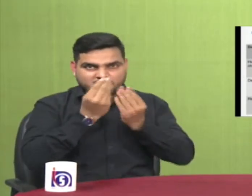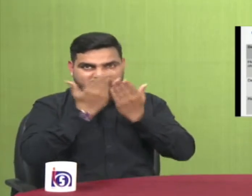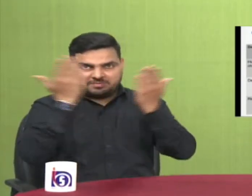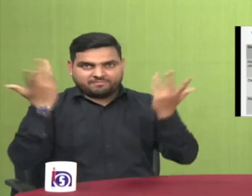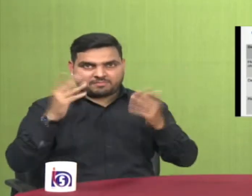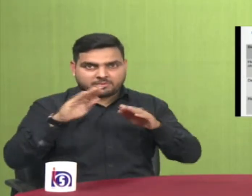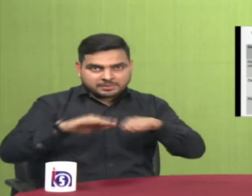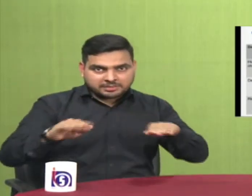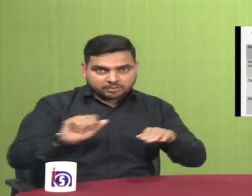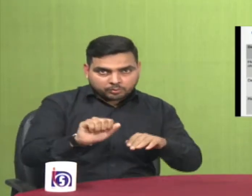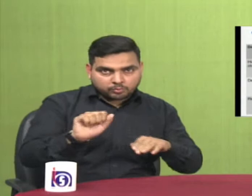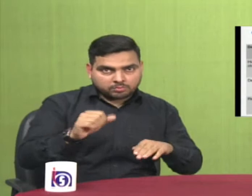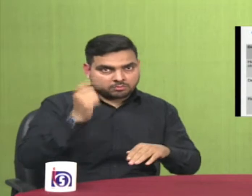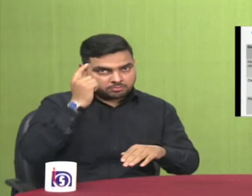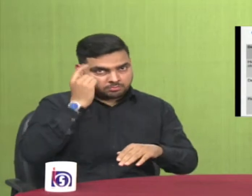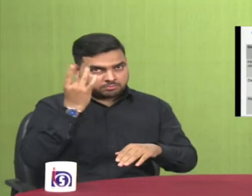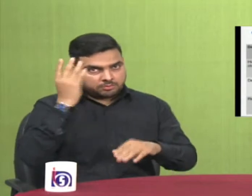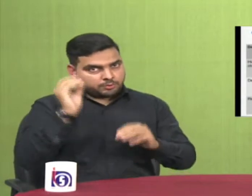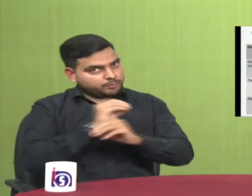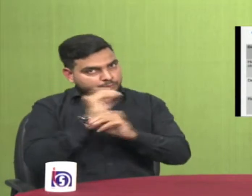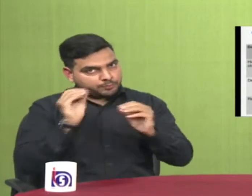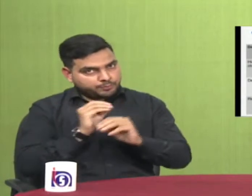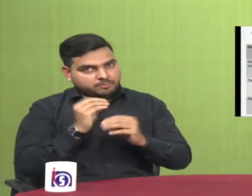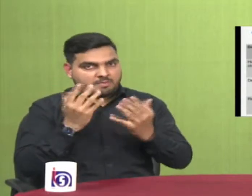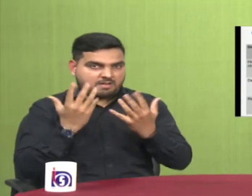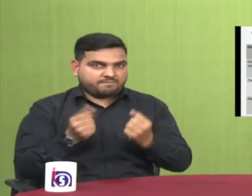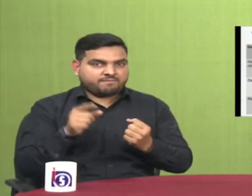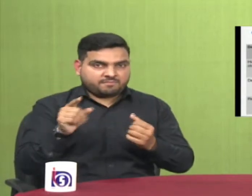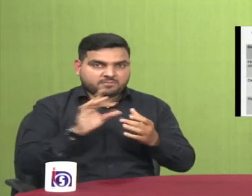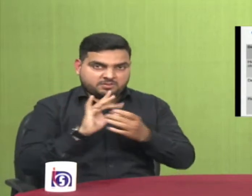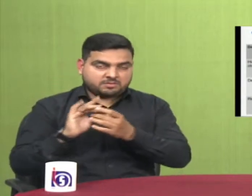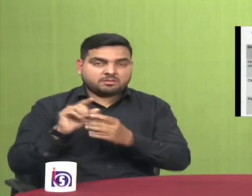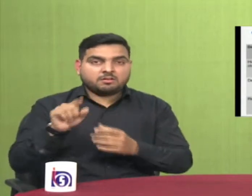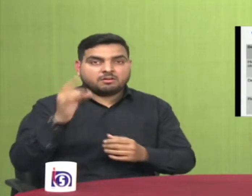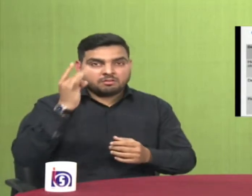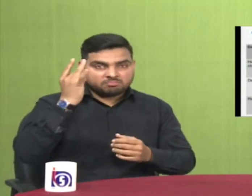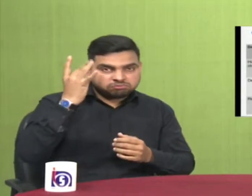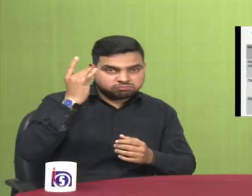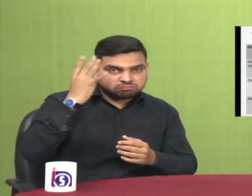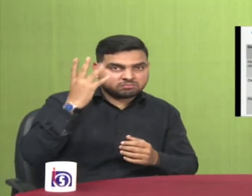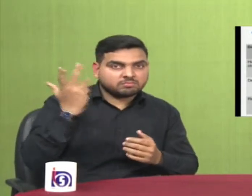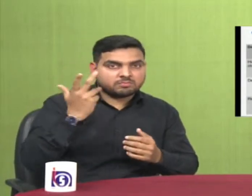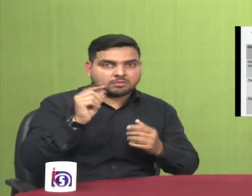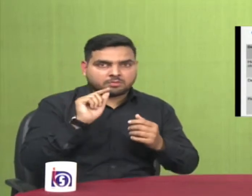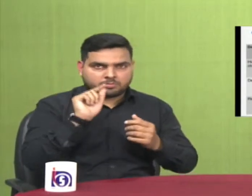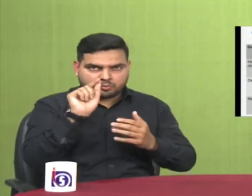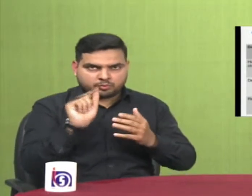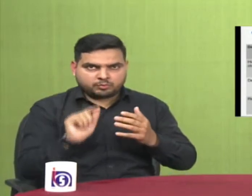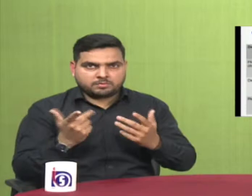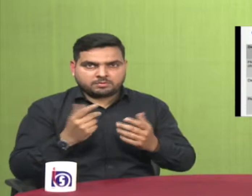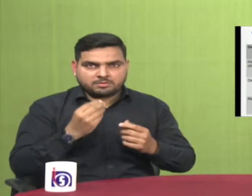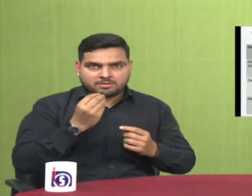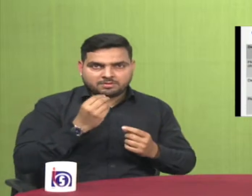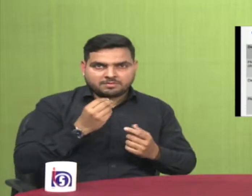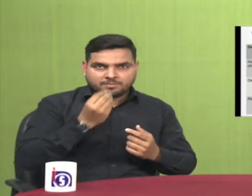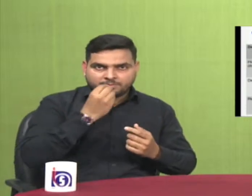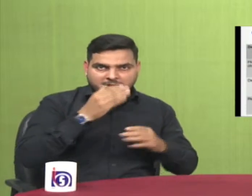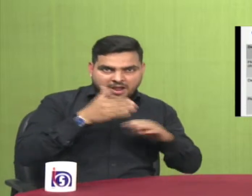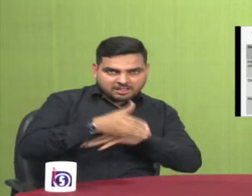When the child is hurting other children, it means the child is angry, feeling troubled.